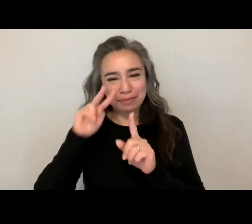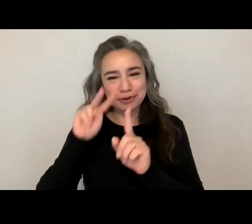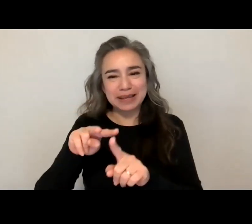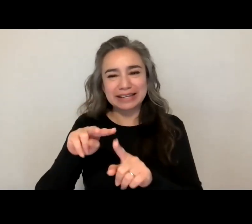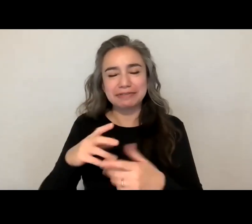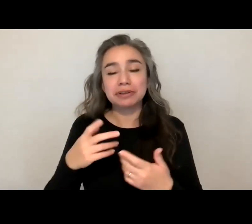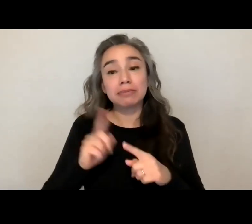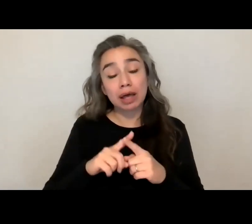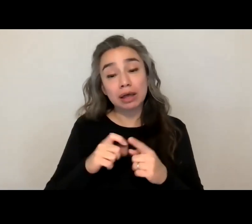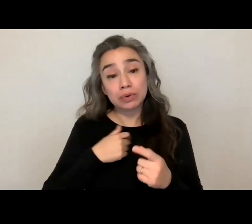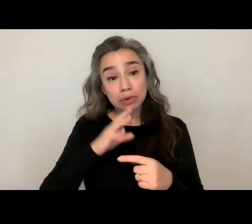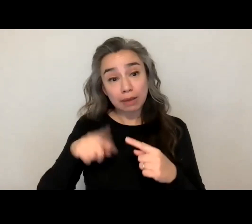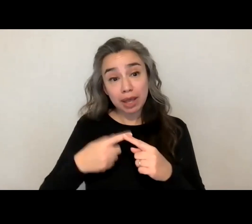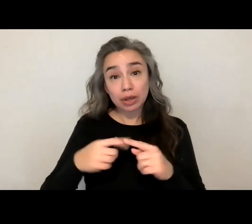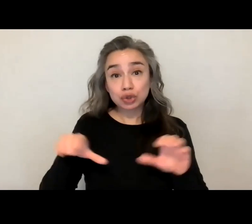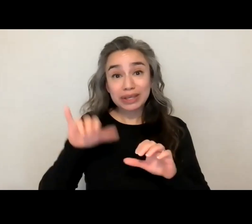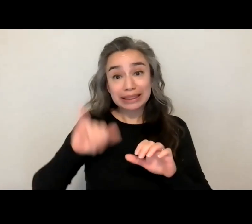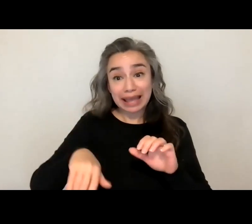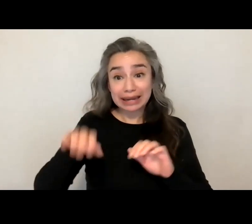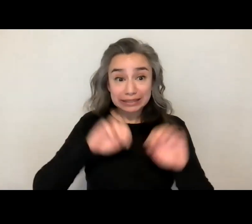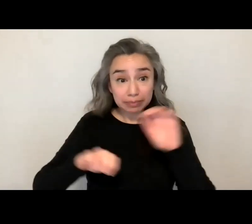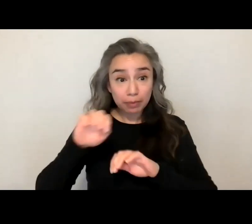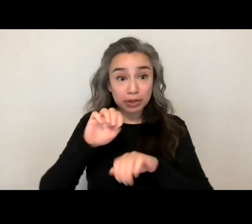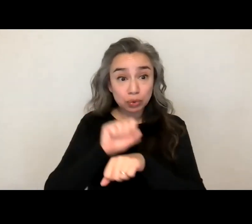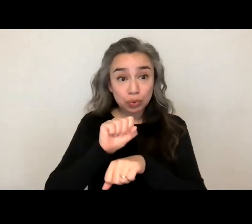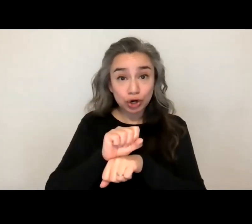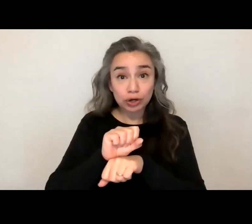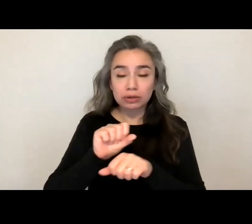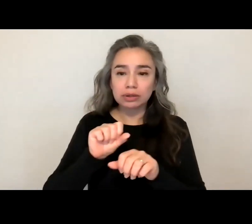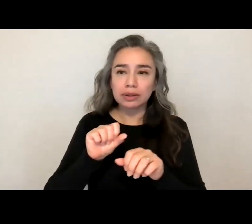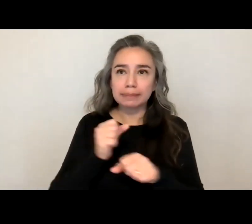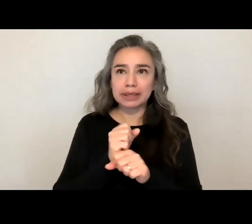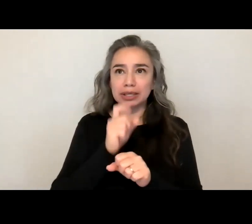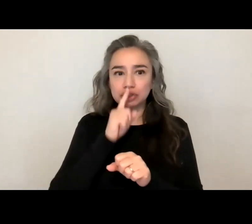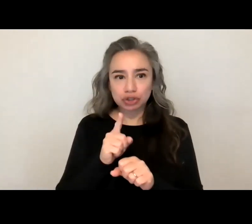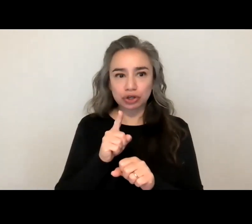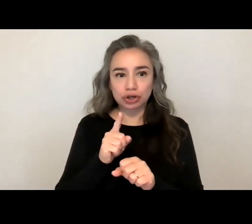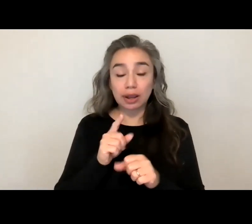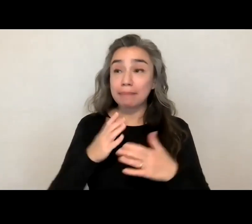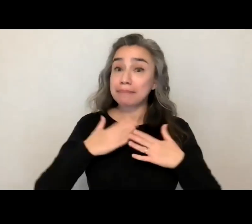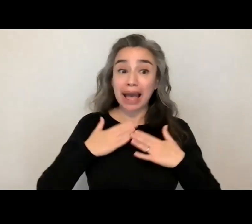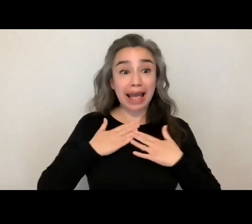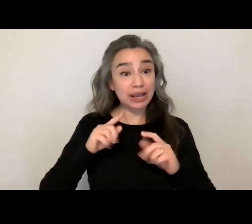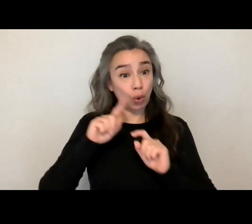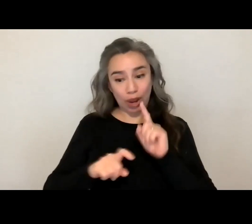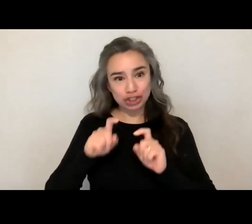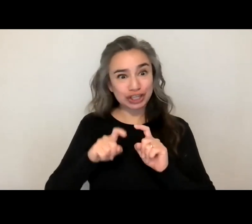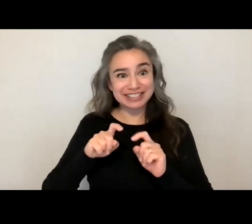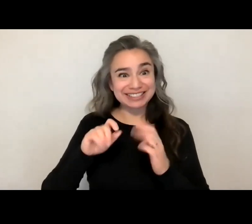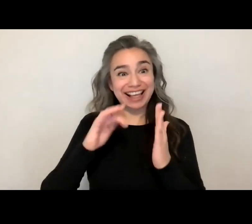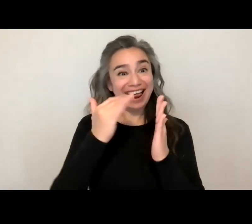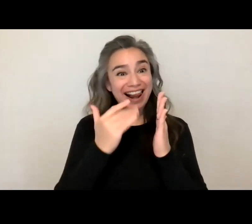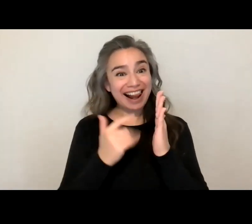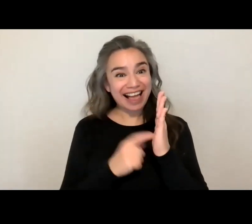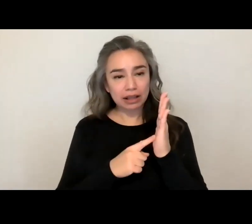to be doing experimental work, to make sure that you are questioning your questions, right? So when that work